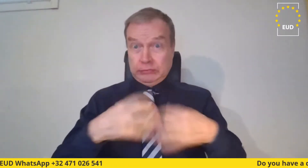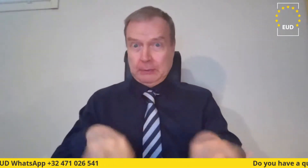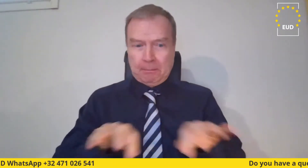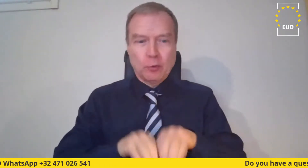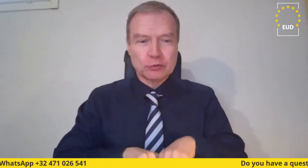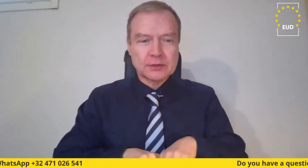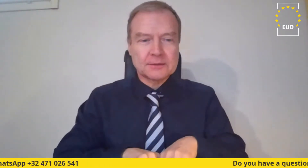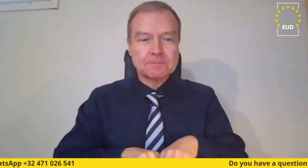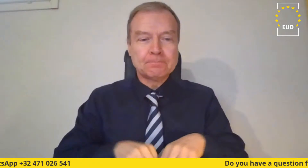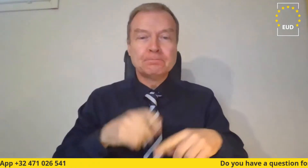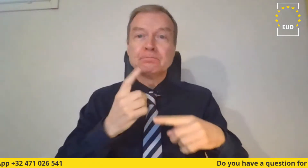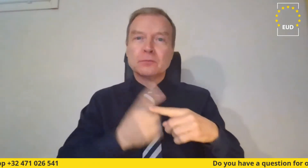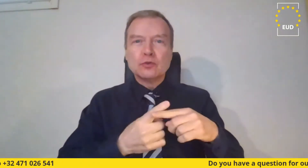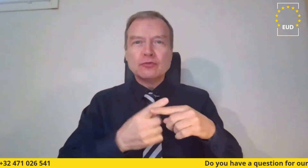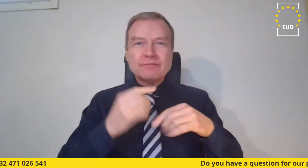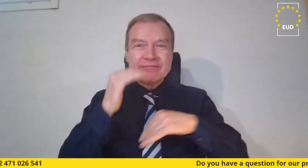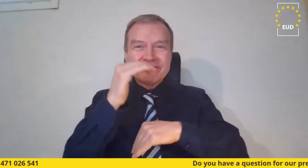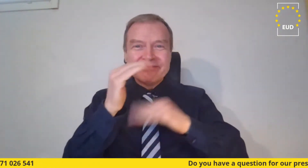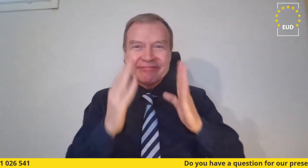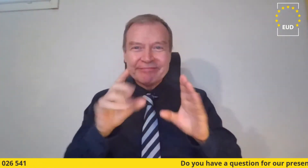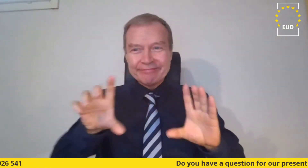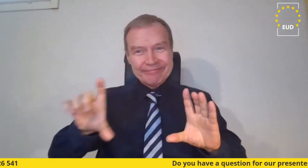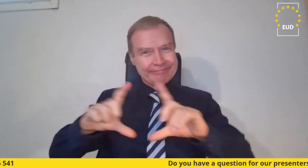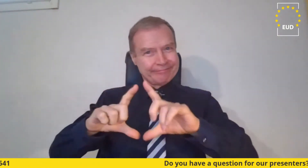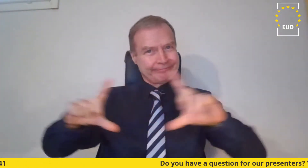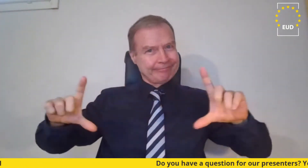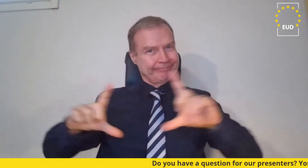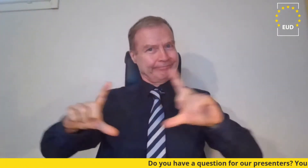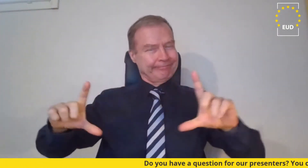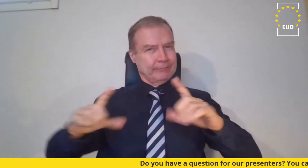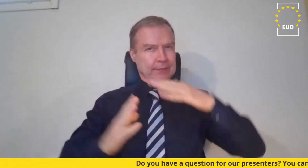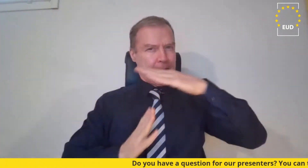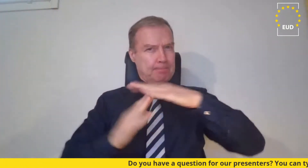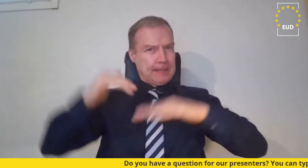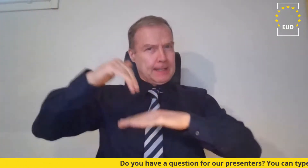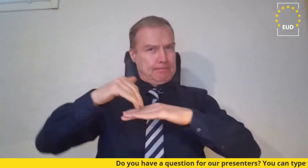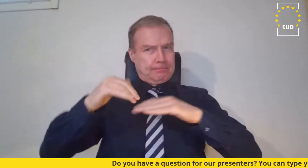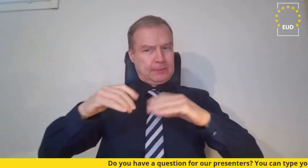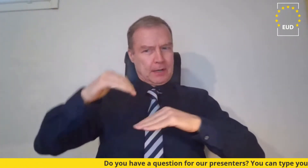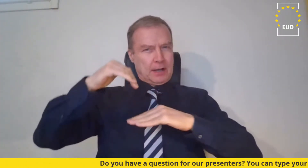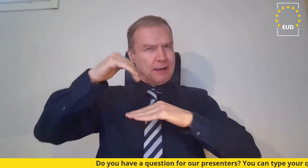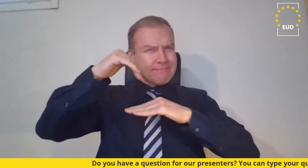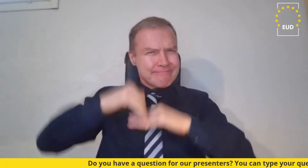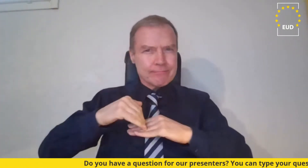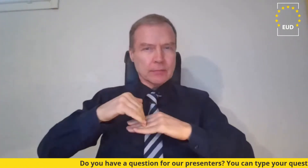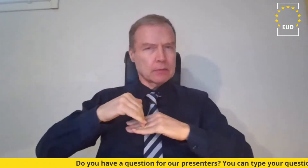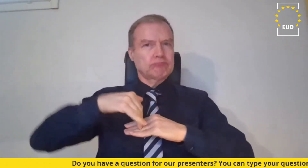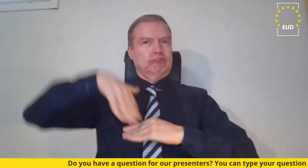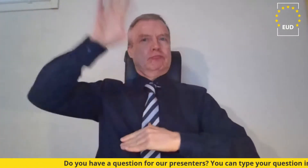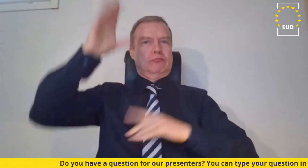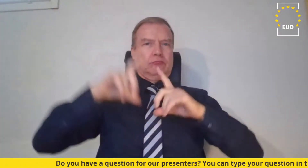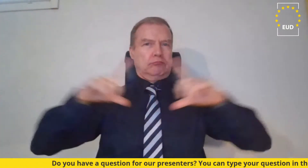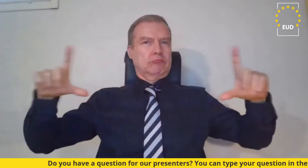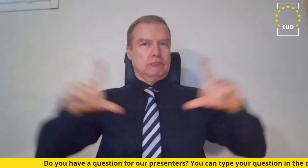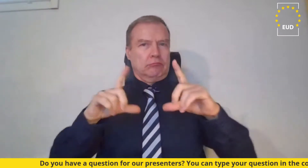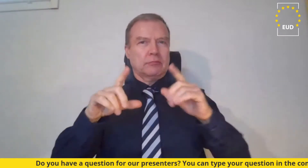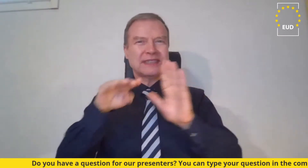is able to make culturally appropriate translation. You also discussed the minimum